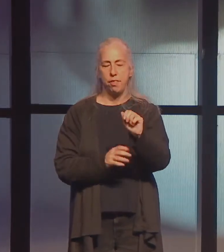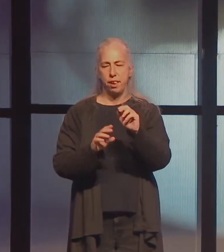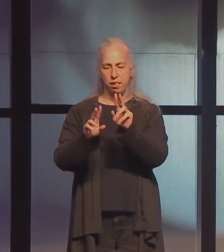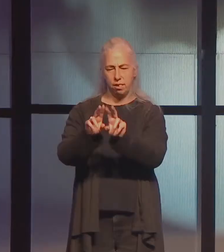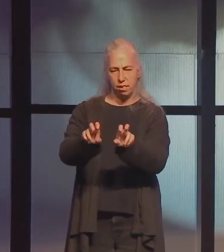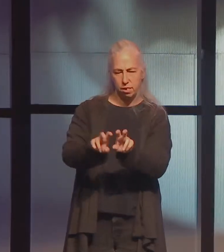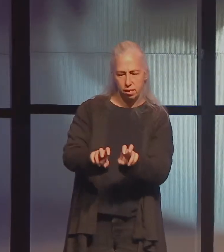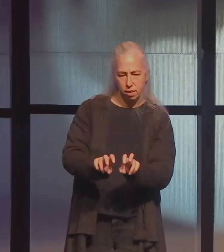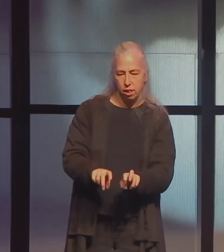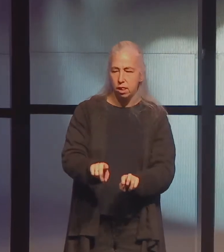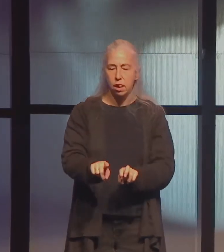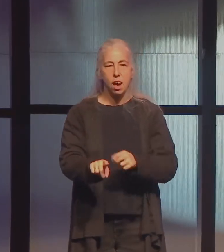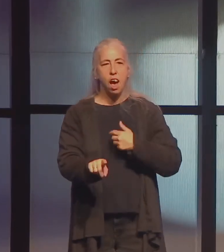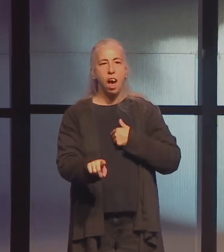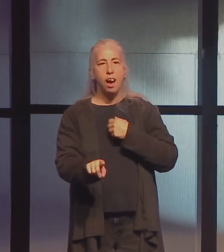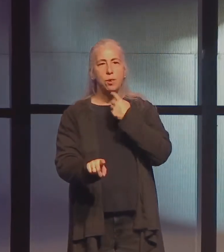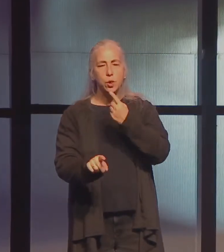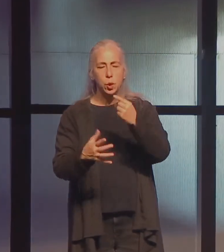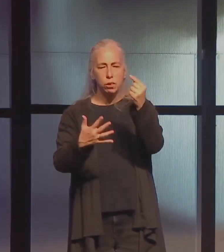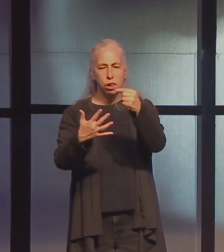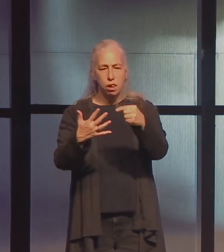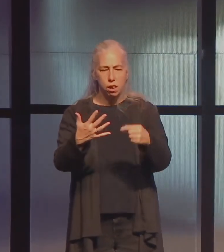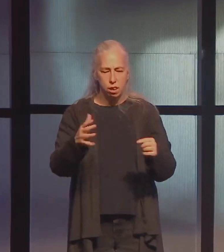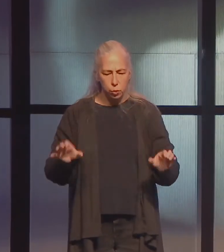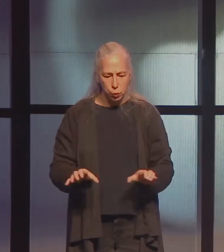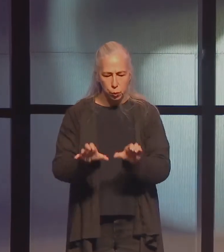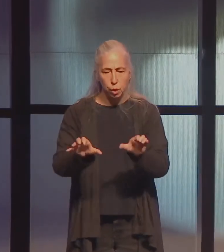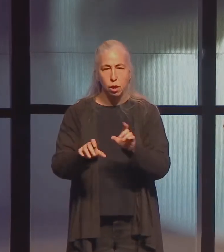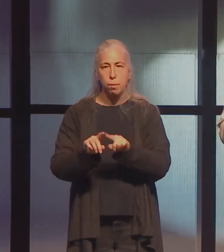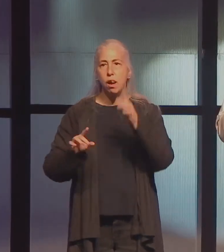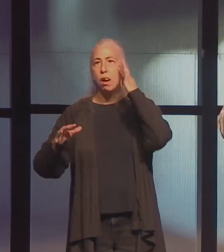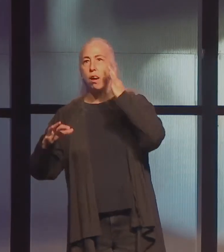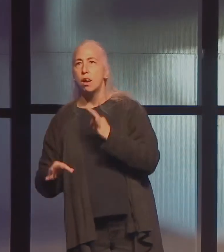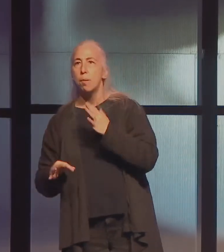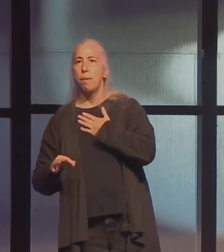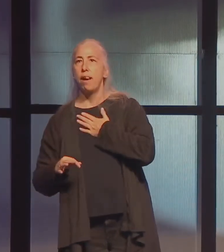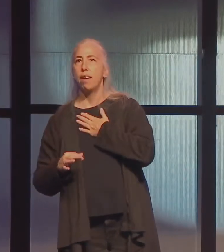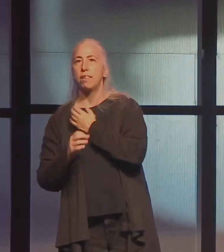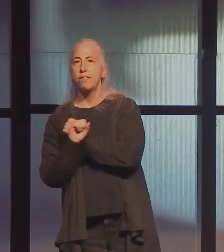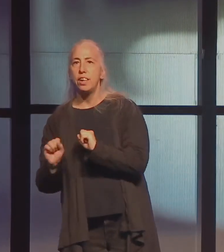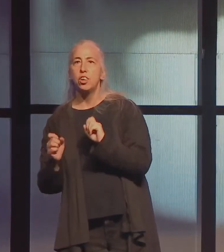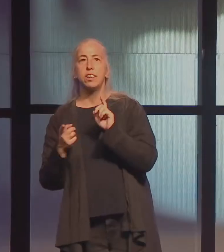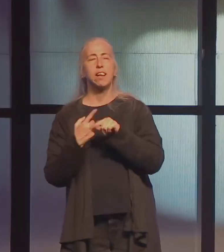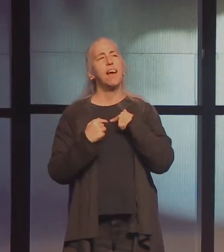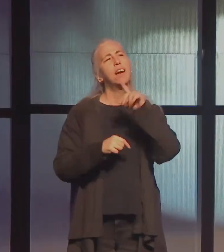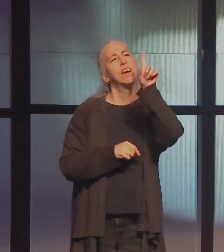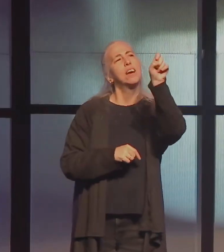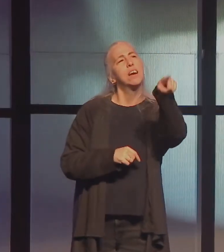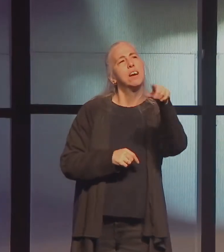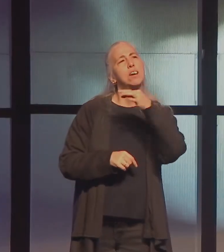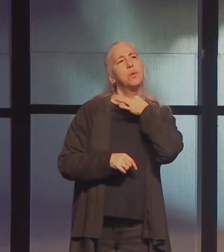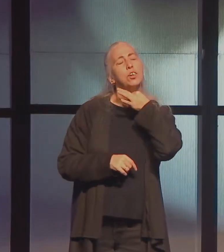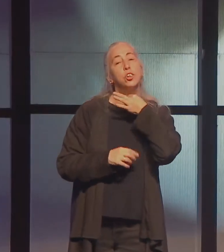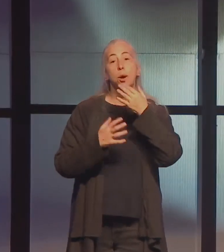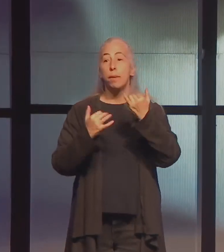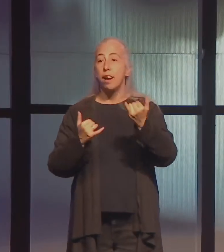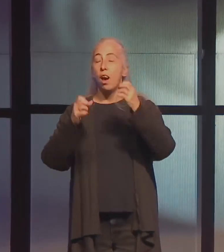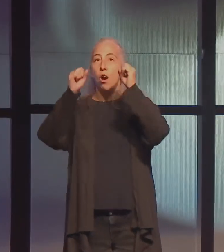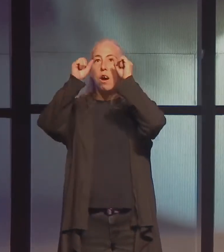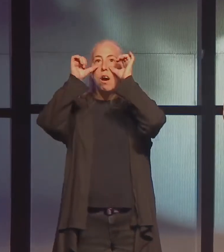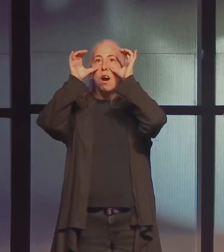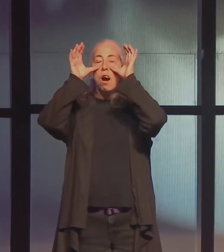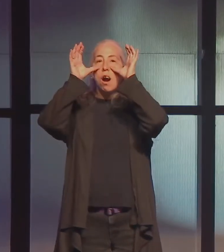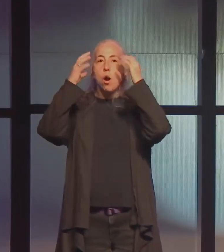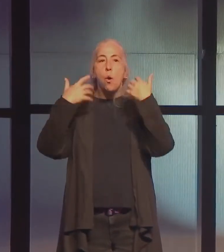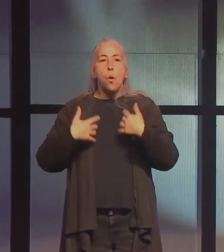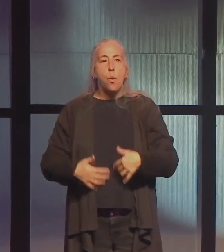You go, wait, I was told to do all these things, but certainty was my salvation until I questioned what was taught. Now my eyes are wide in wonder,